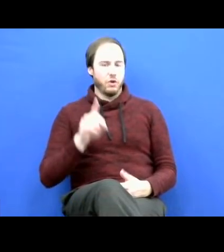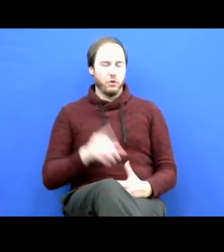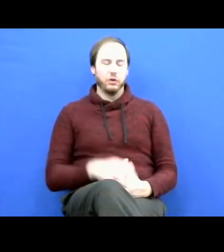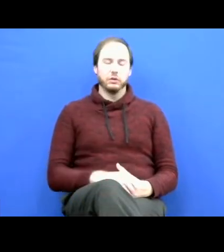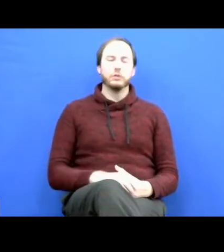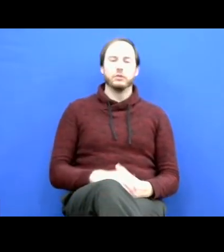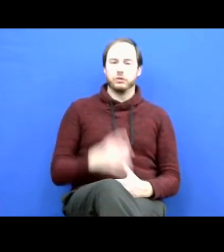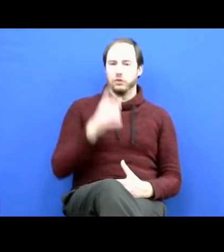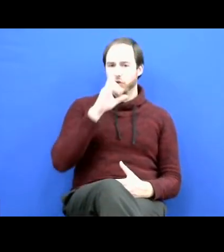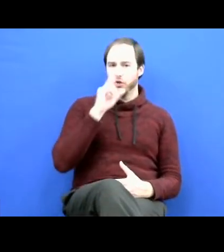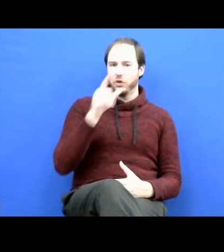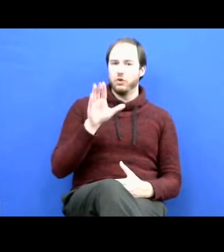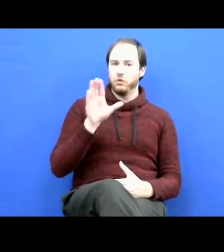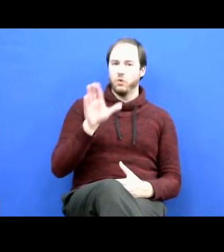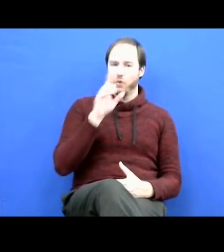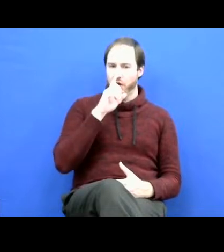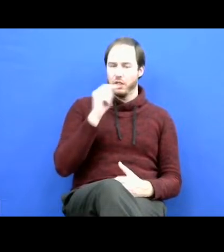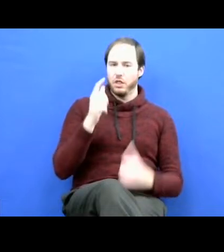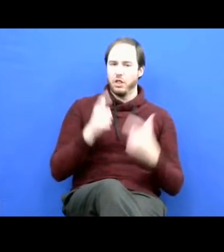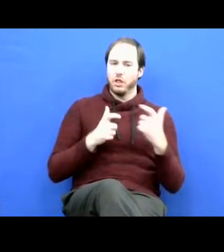it looks like a large